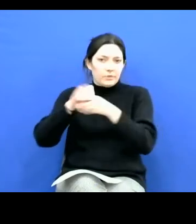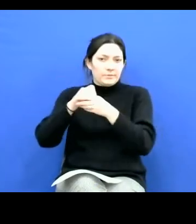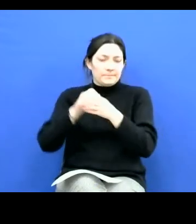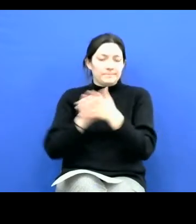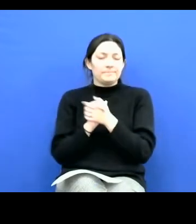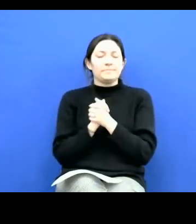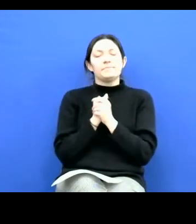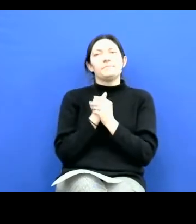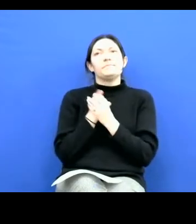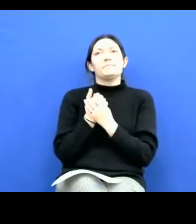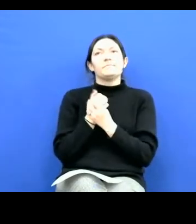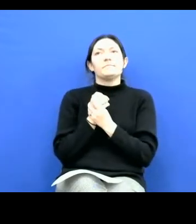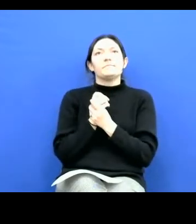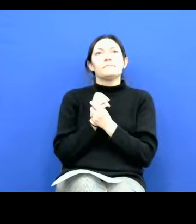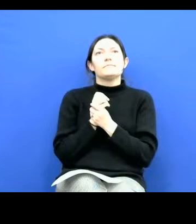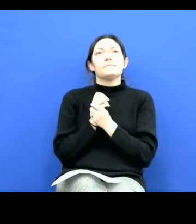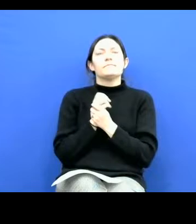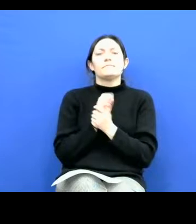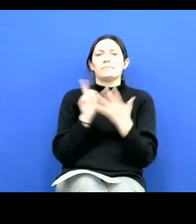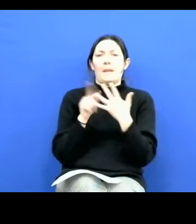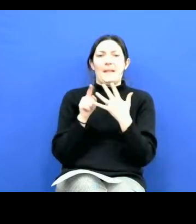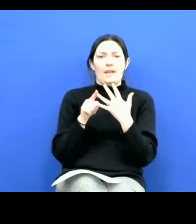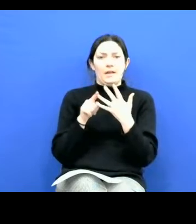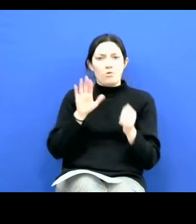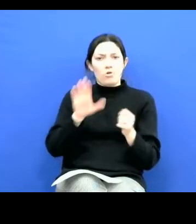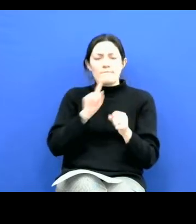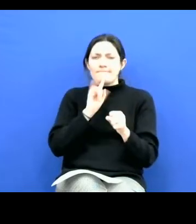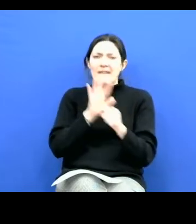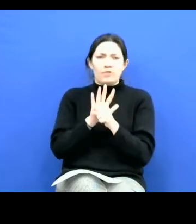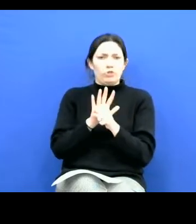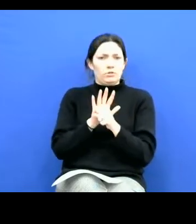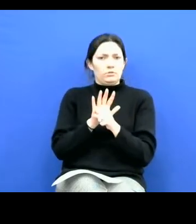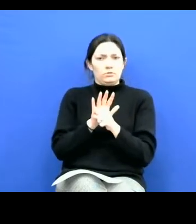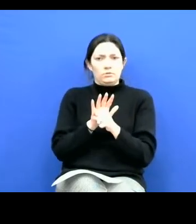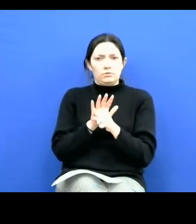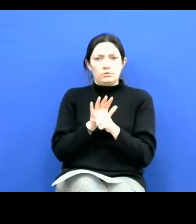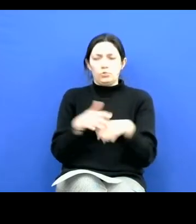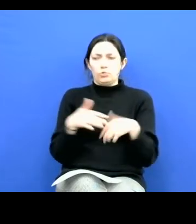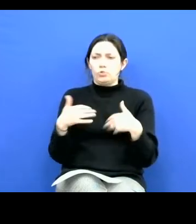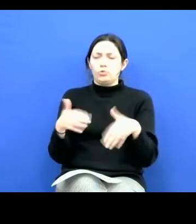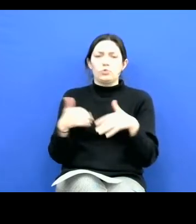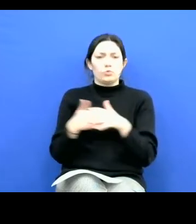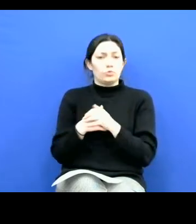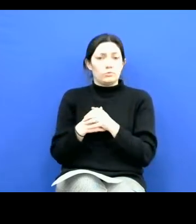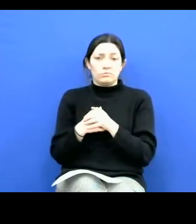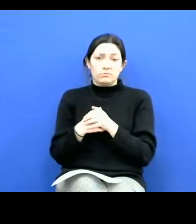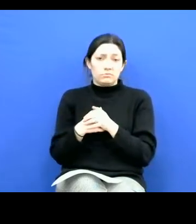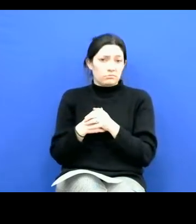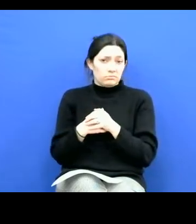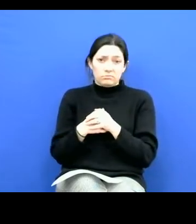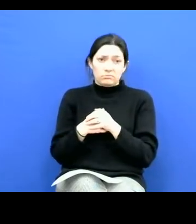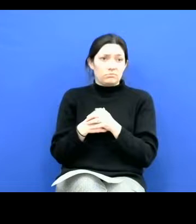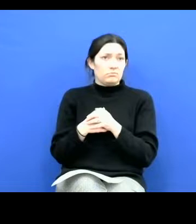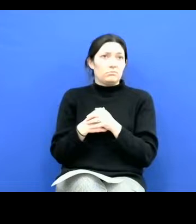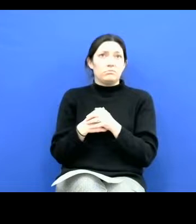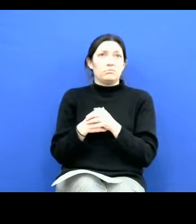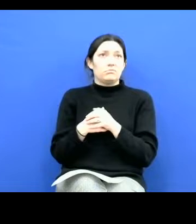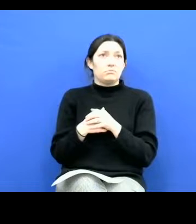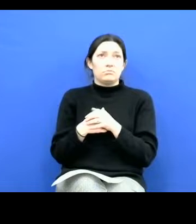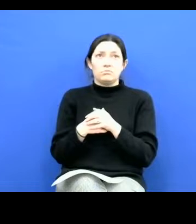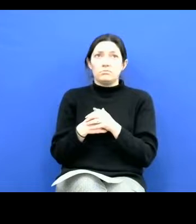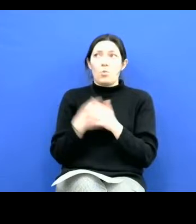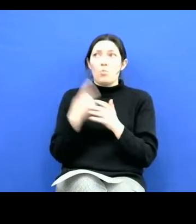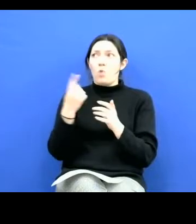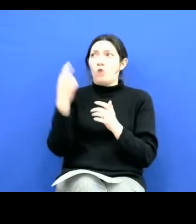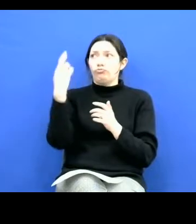The dedication she brings, you know, even to the point where one of the